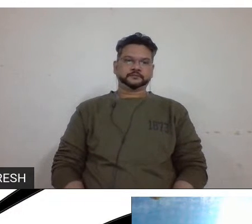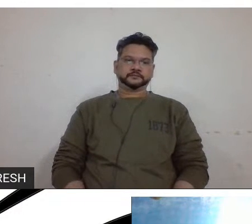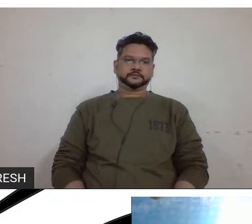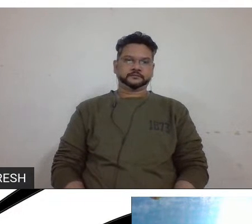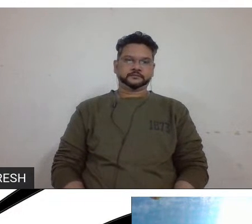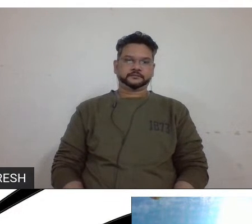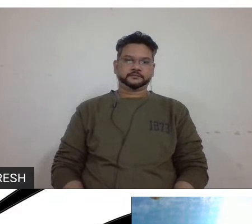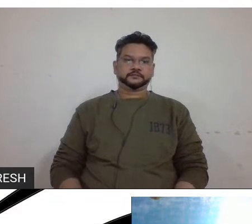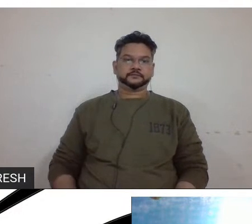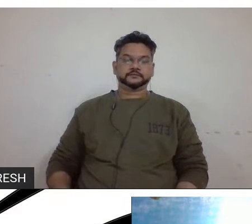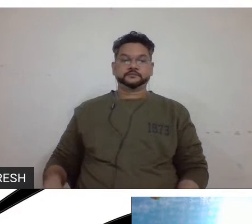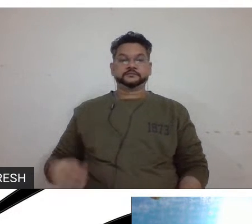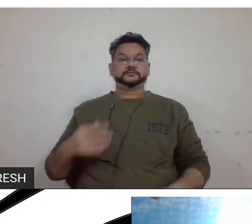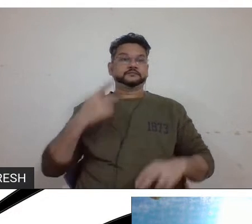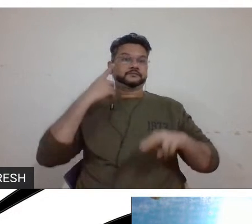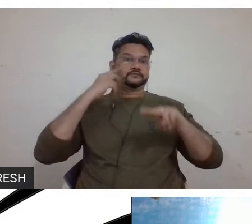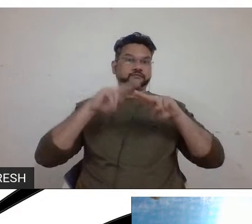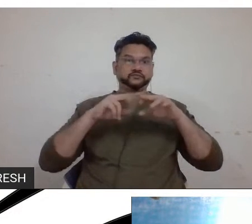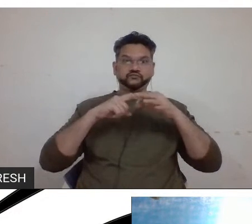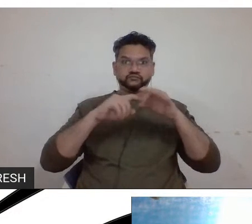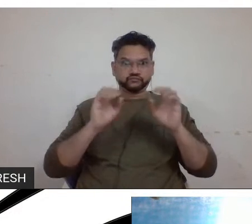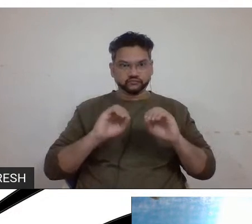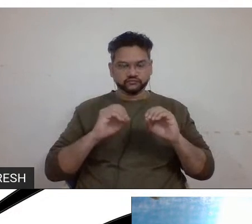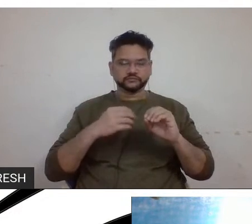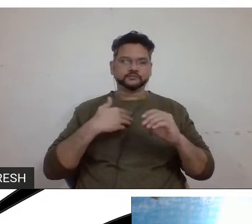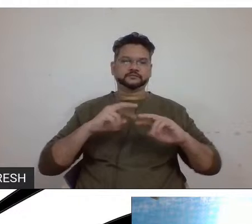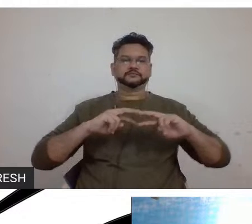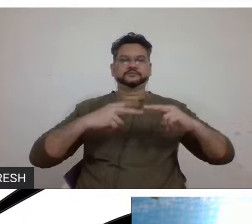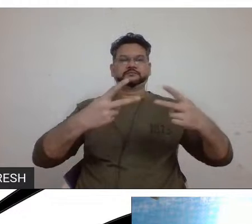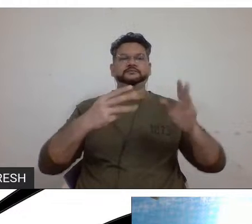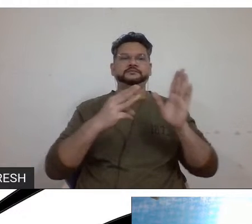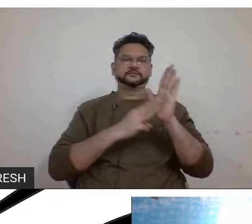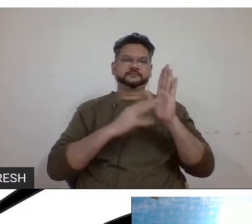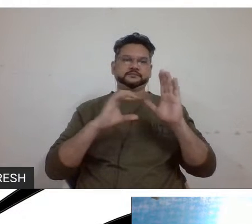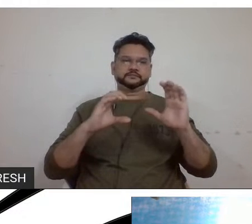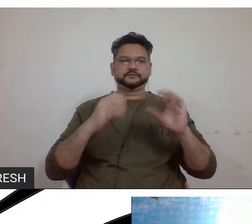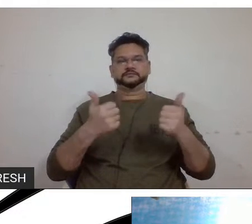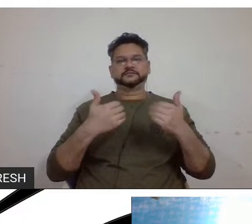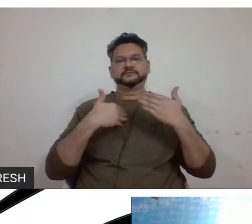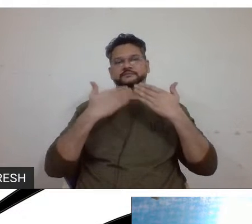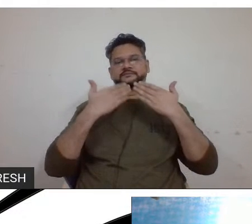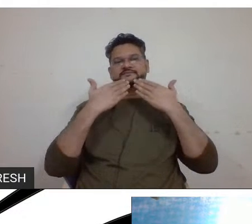If there are no questions, probably I'll hand it back to the moderator. Thanks a lot.